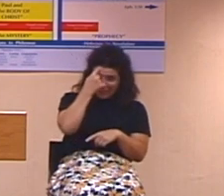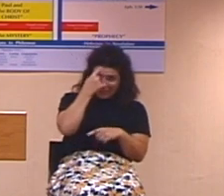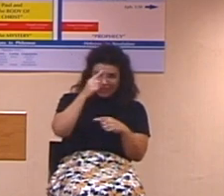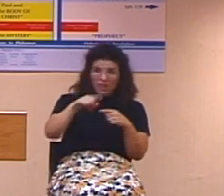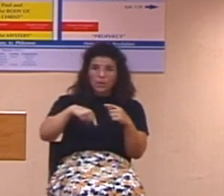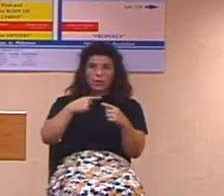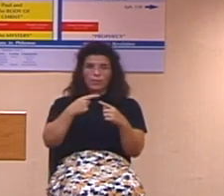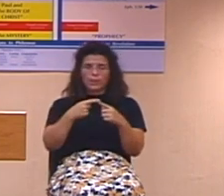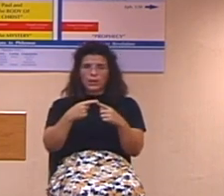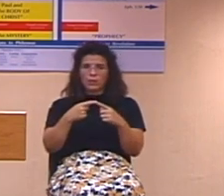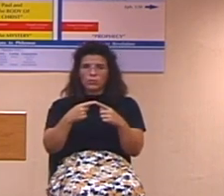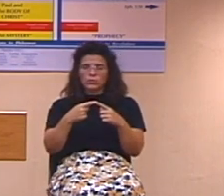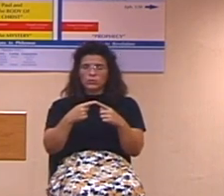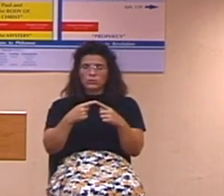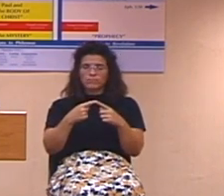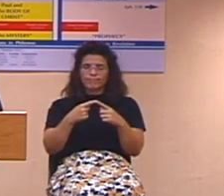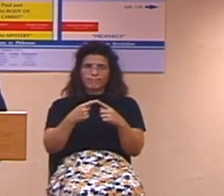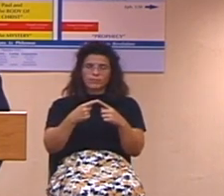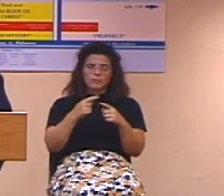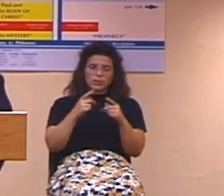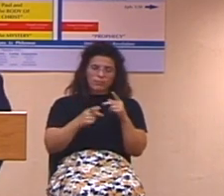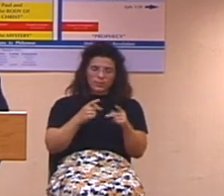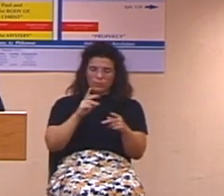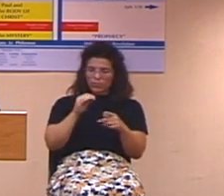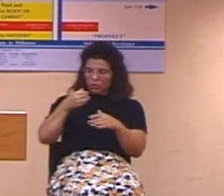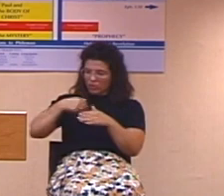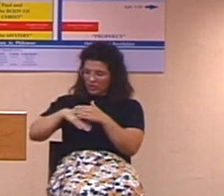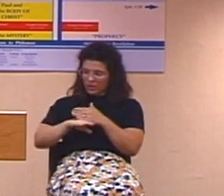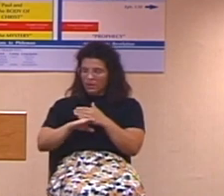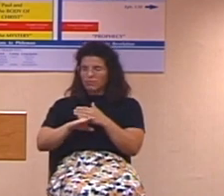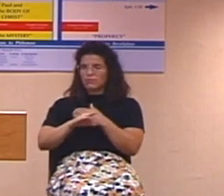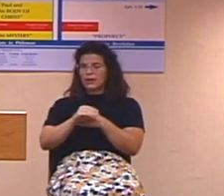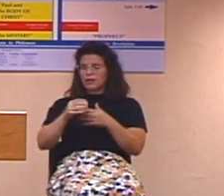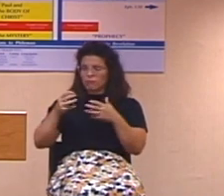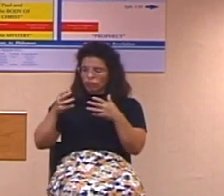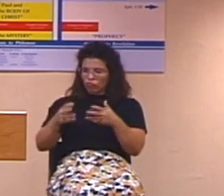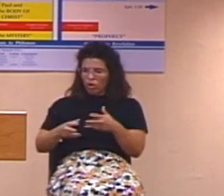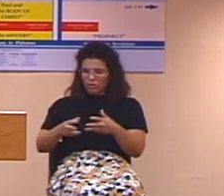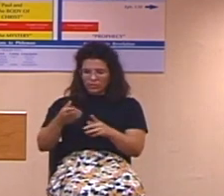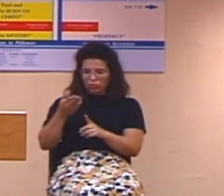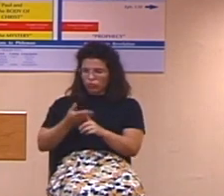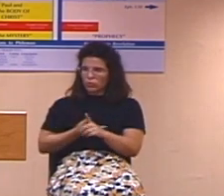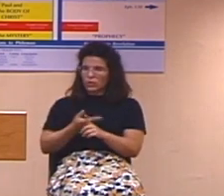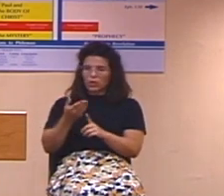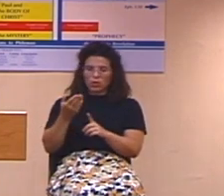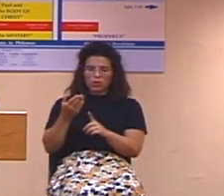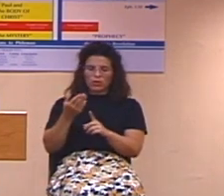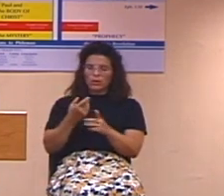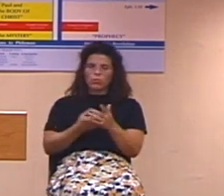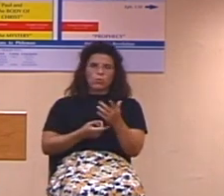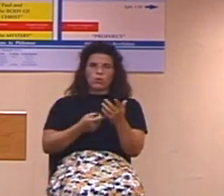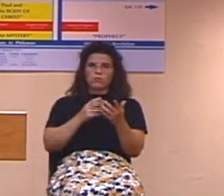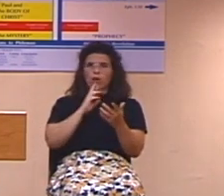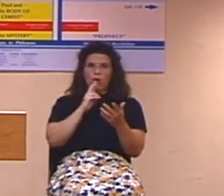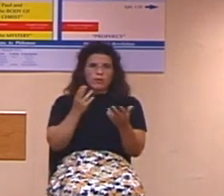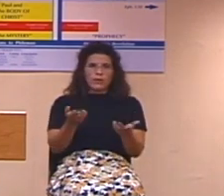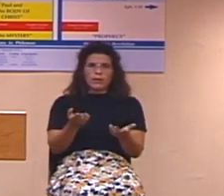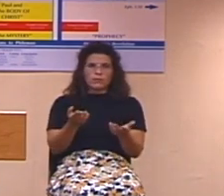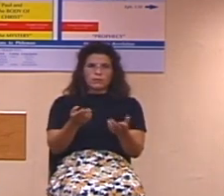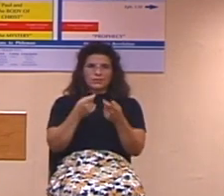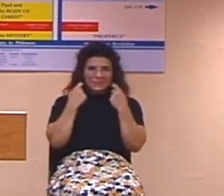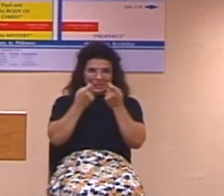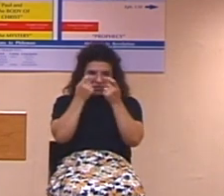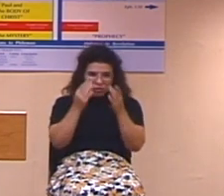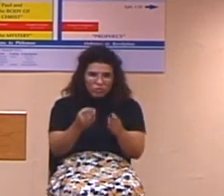about those that you come in that are lost as who they are? What are they? They're